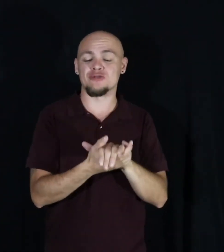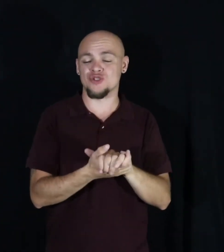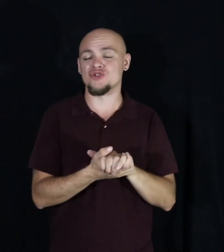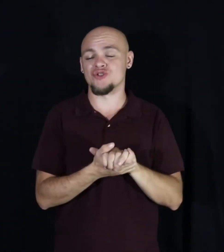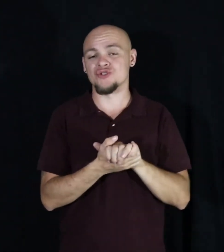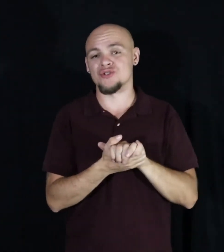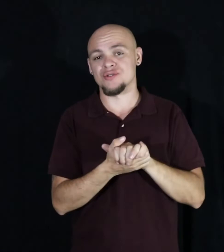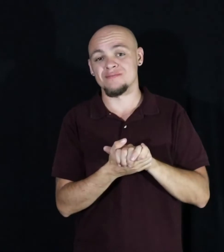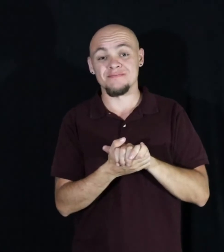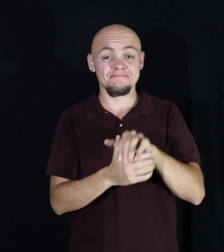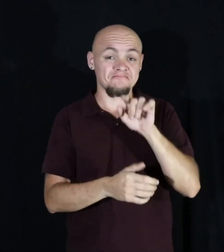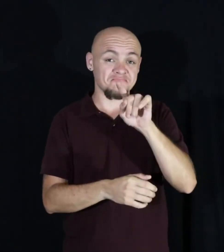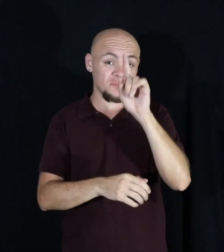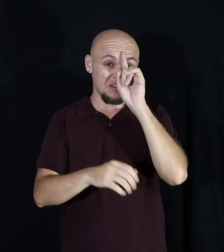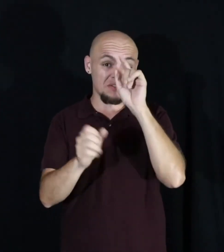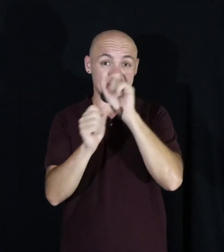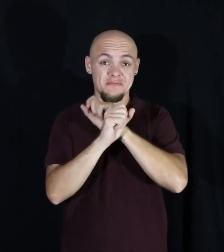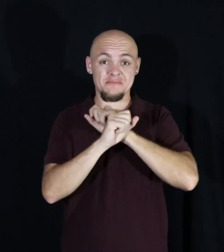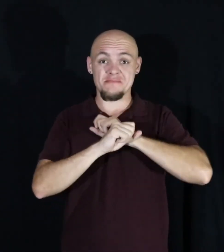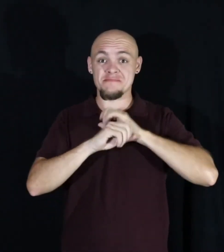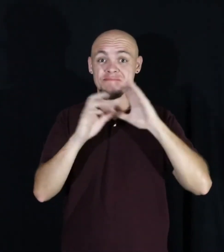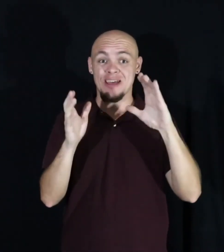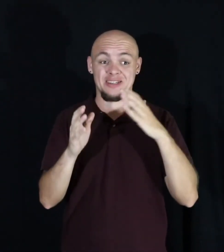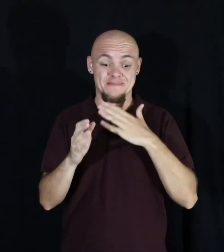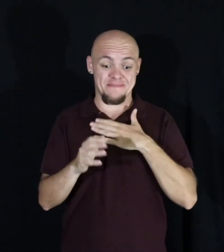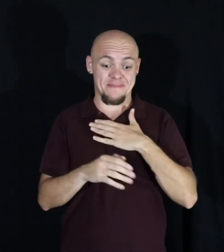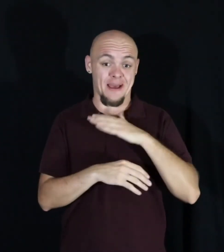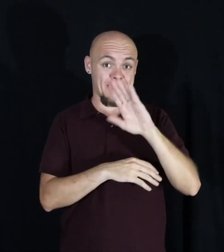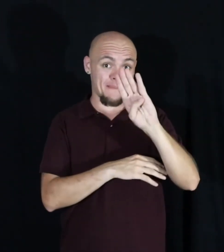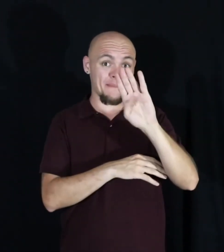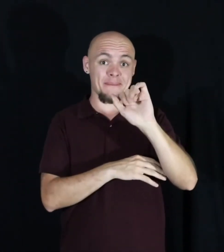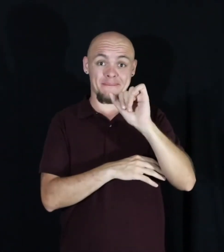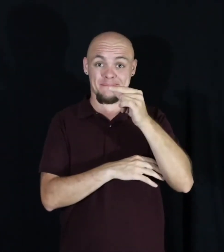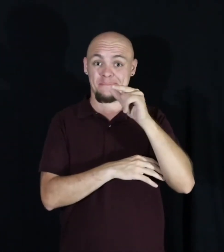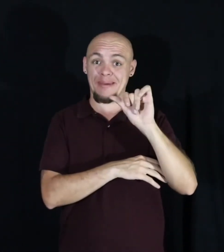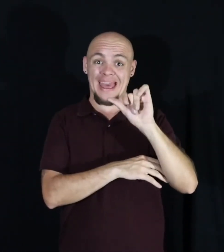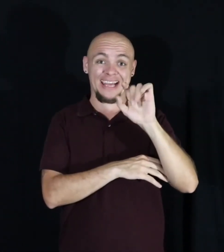And can you imagine the baggage I brought into it?